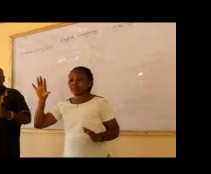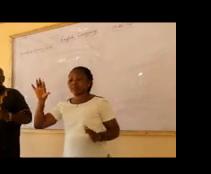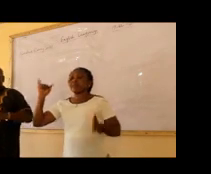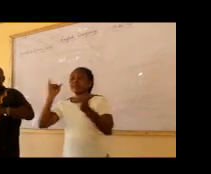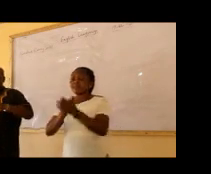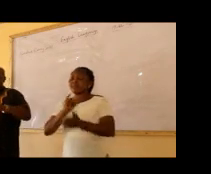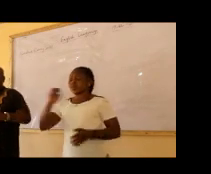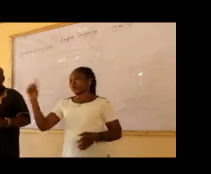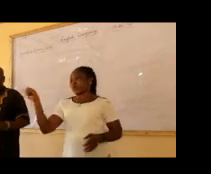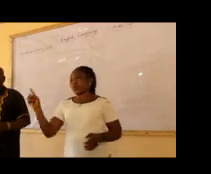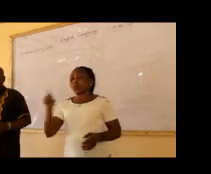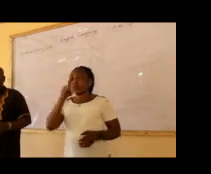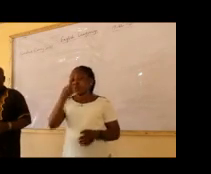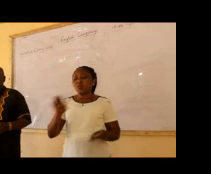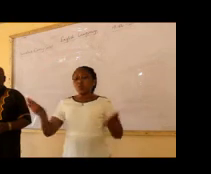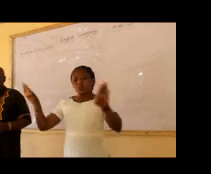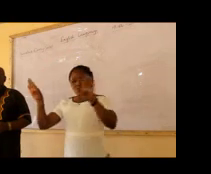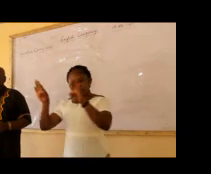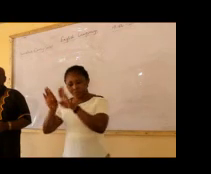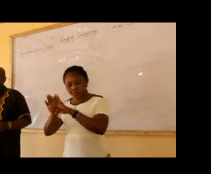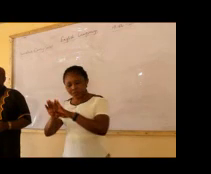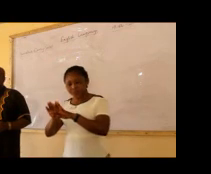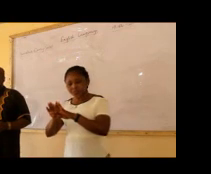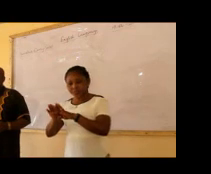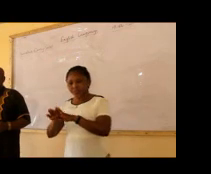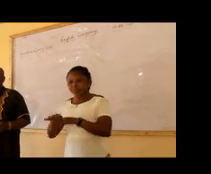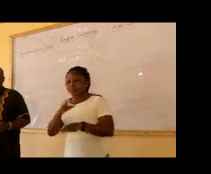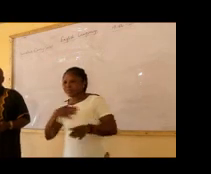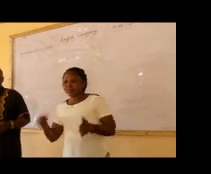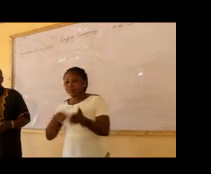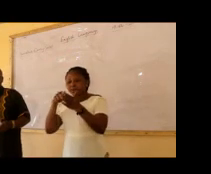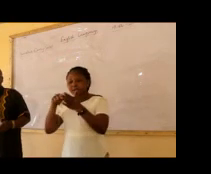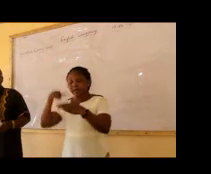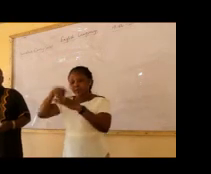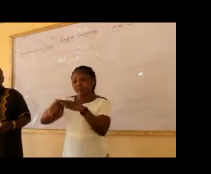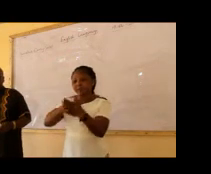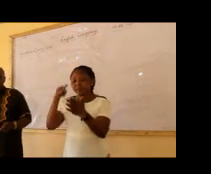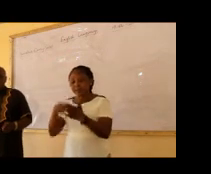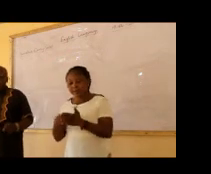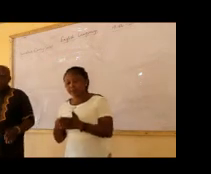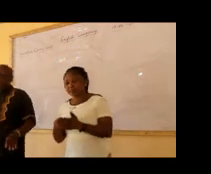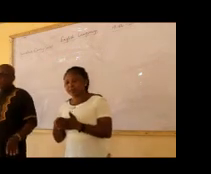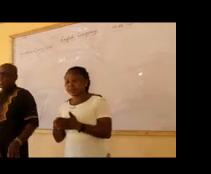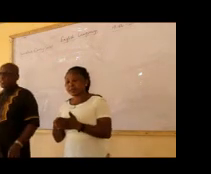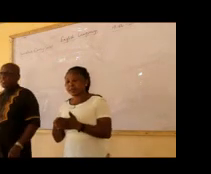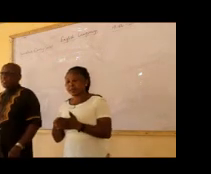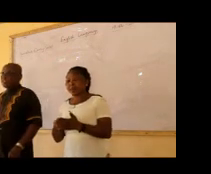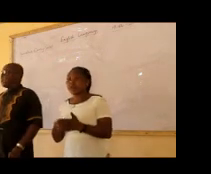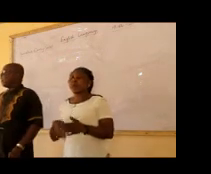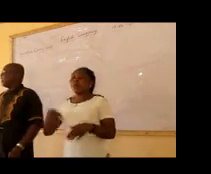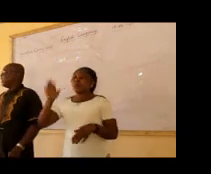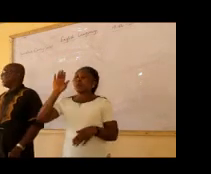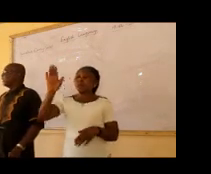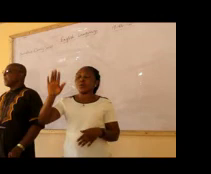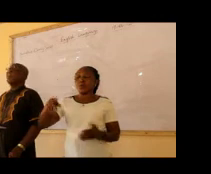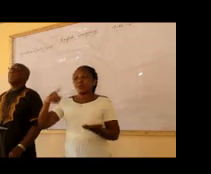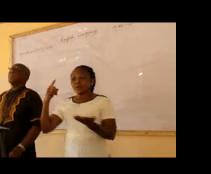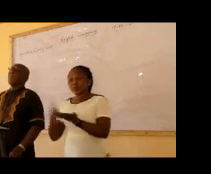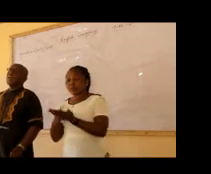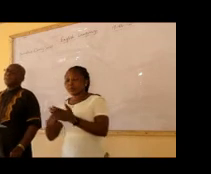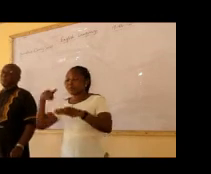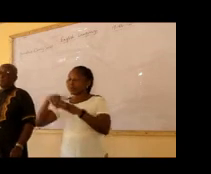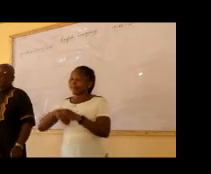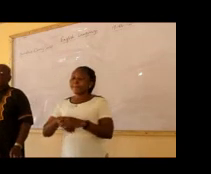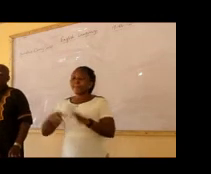that is where you conclude. And in this case, your discussion in